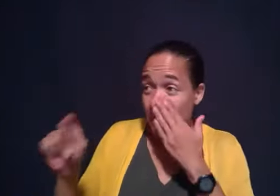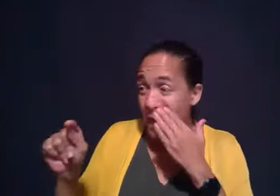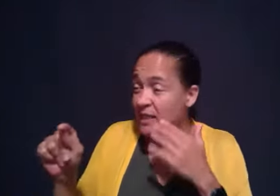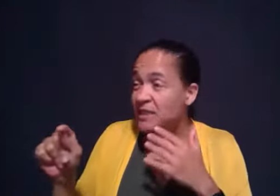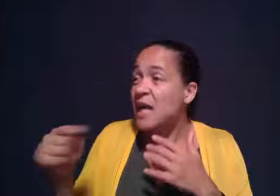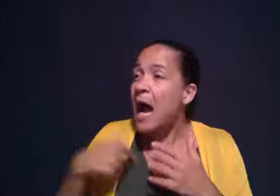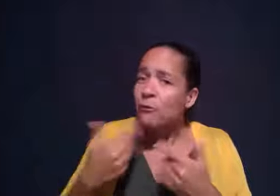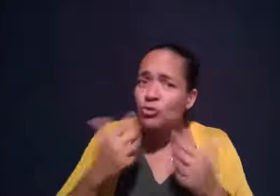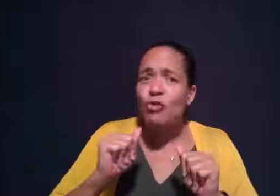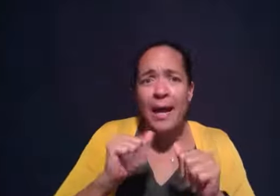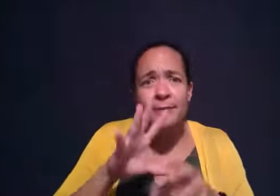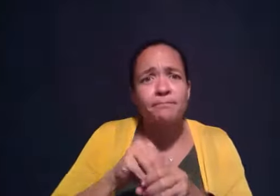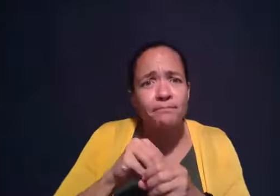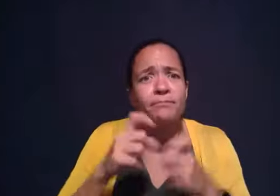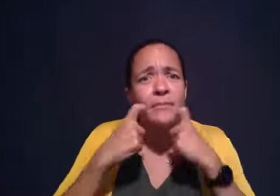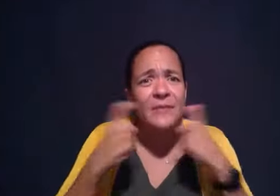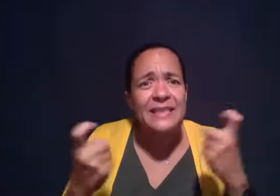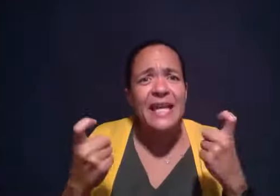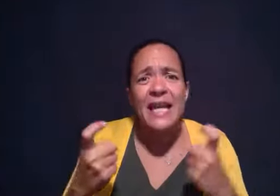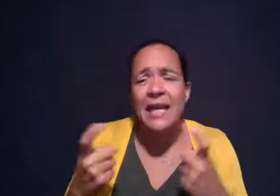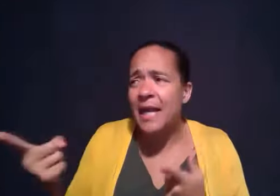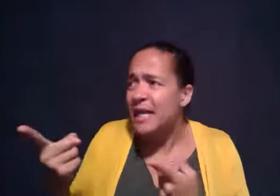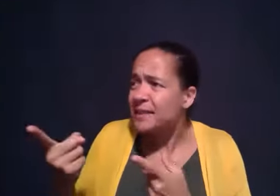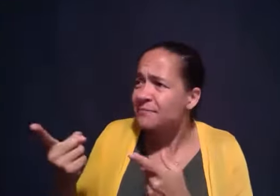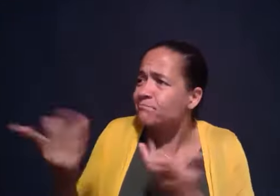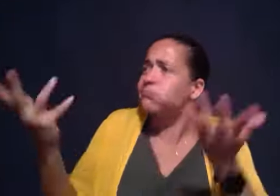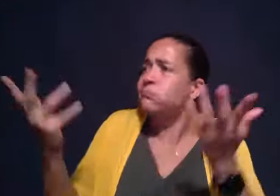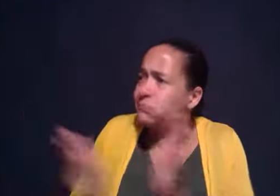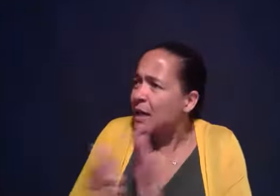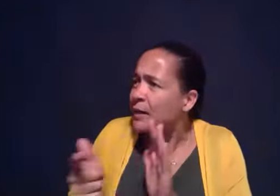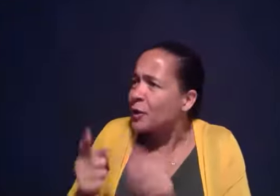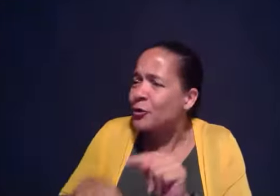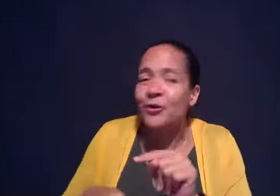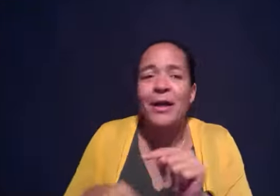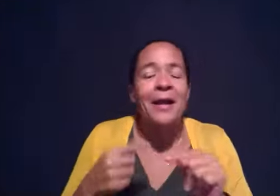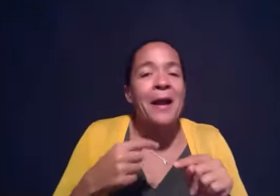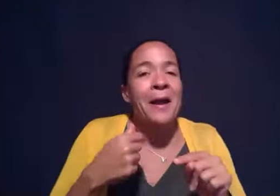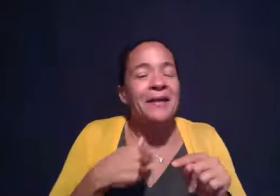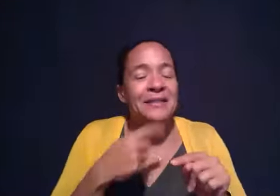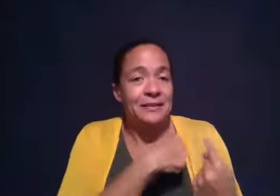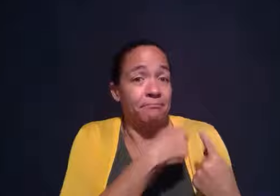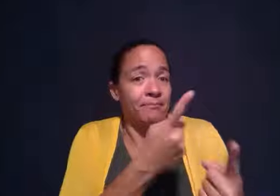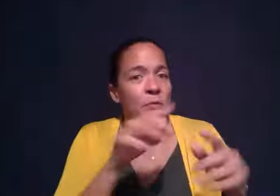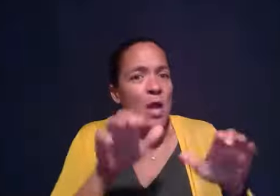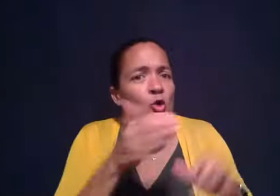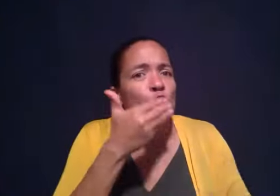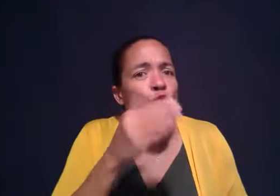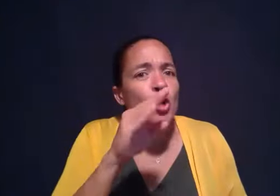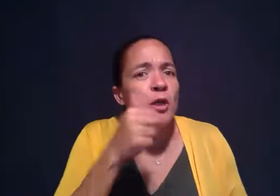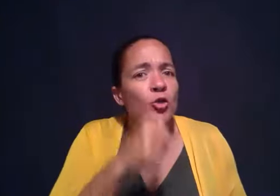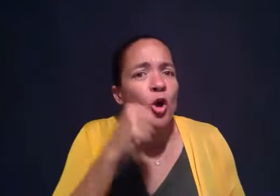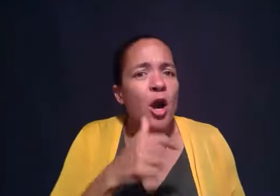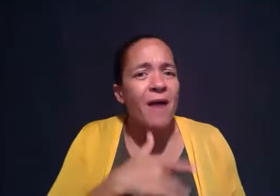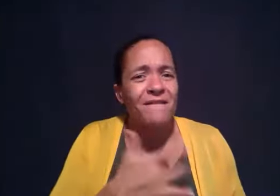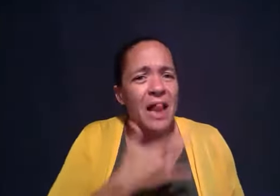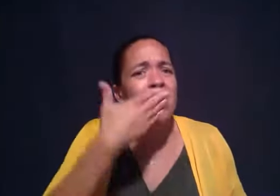something else, because being a good girl didn't get me what I wanted. And I couldn't figure out why I would want to be on the God Squad if